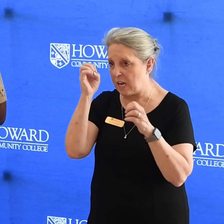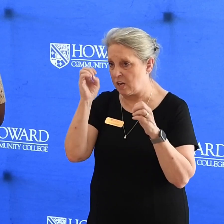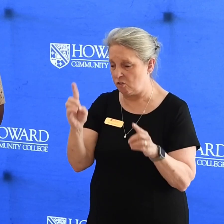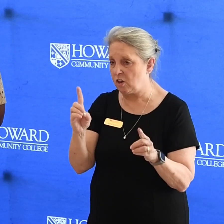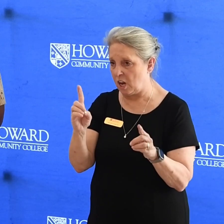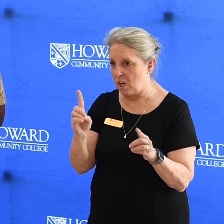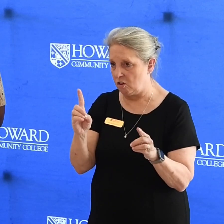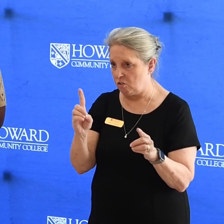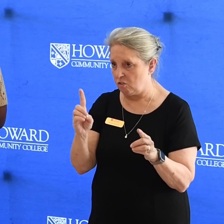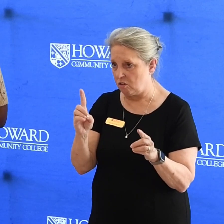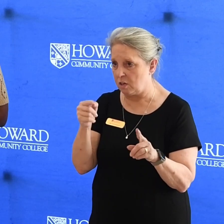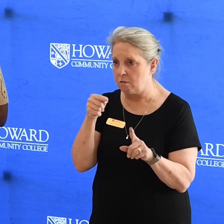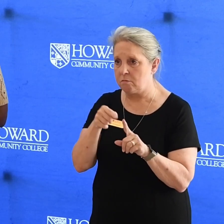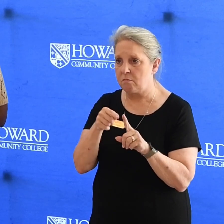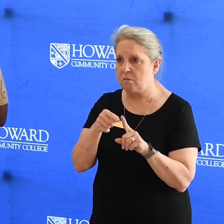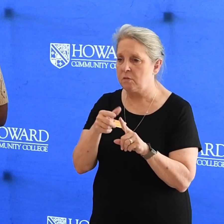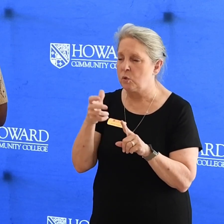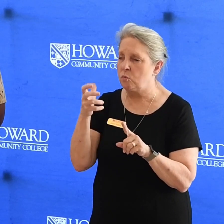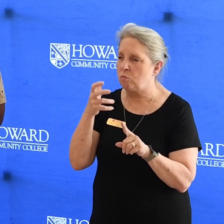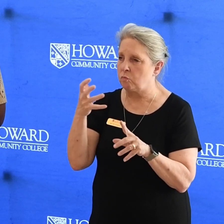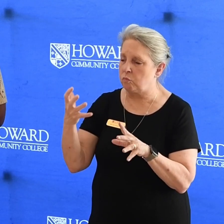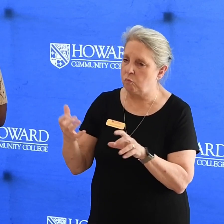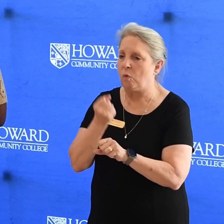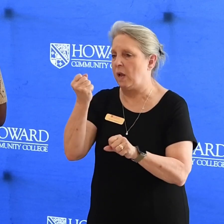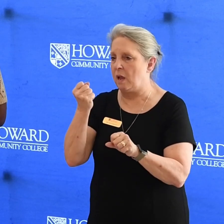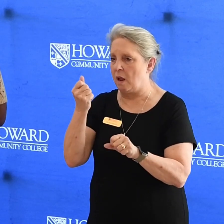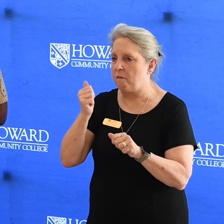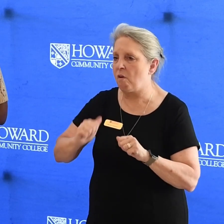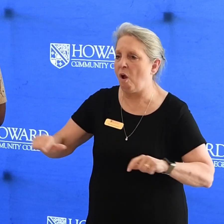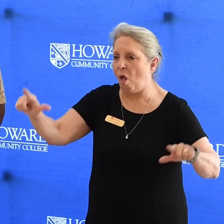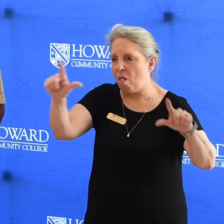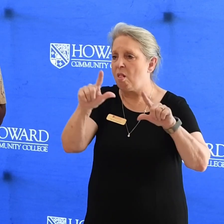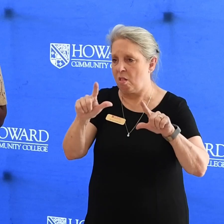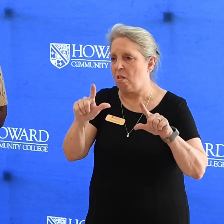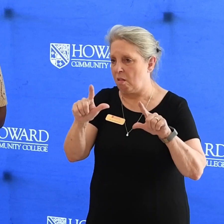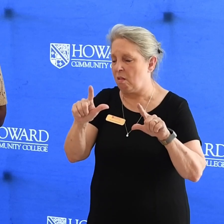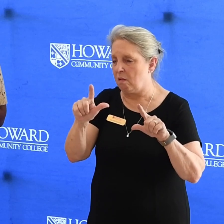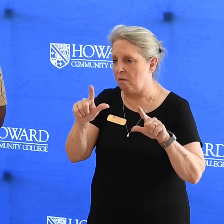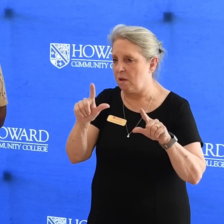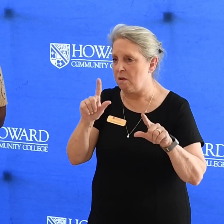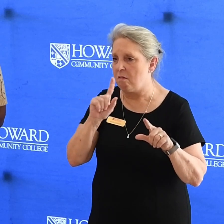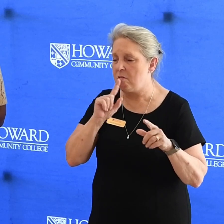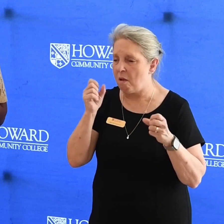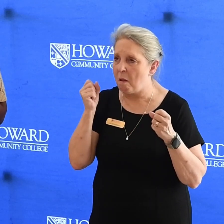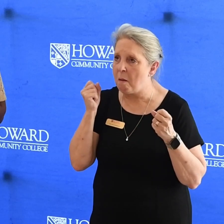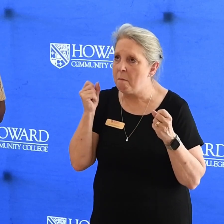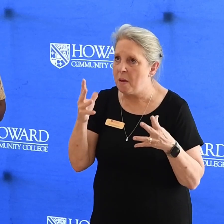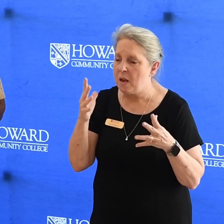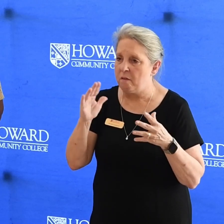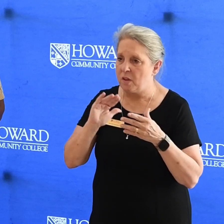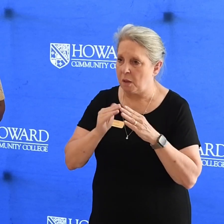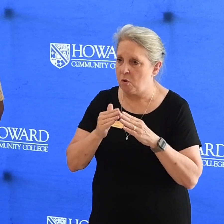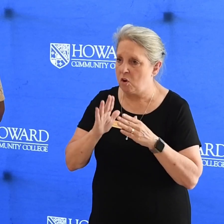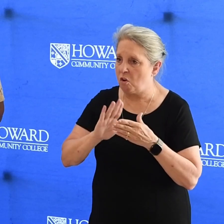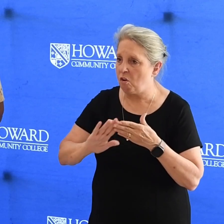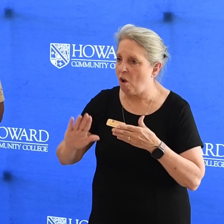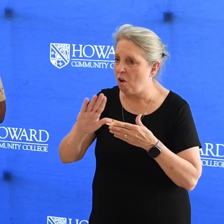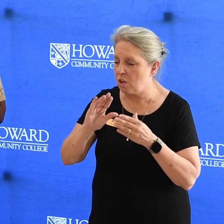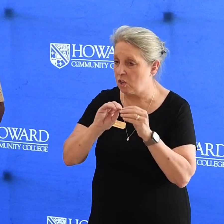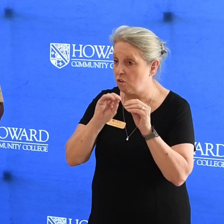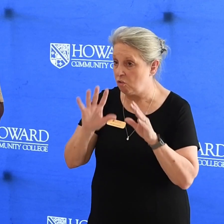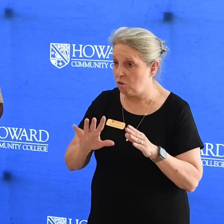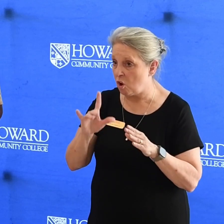education. And that is a huge win for all of us. And for so many of the community college